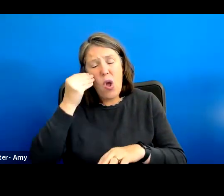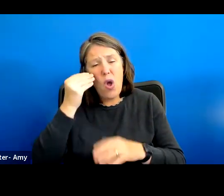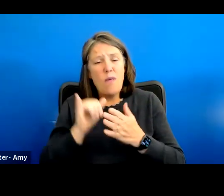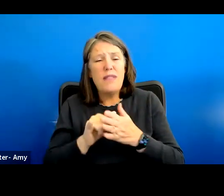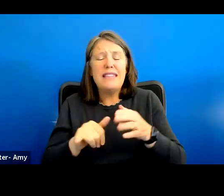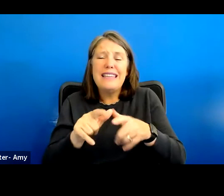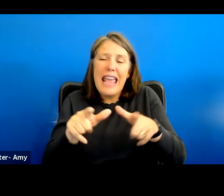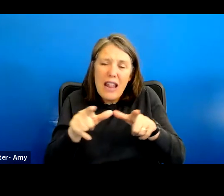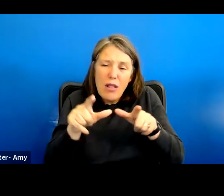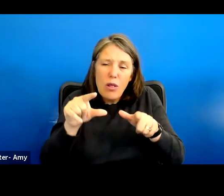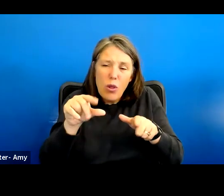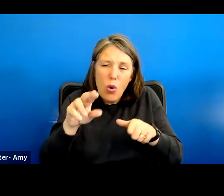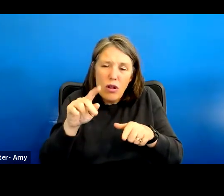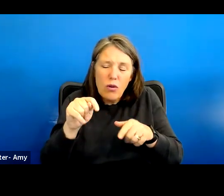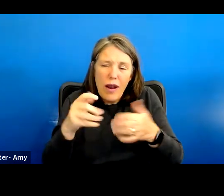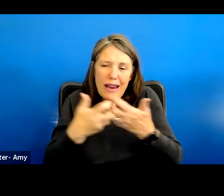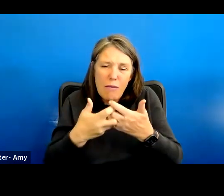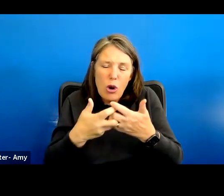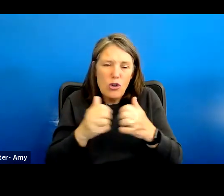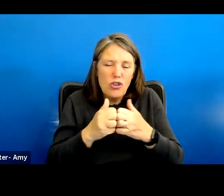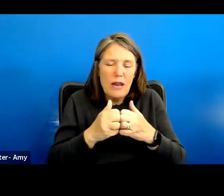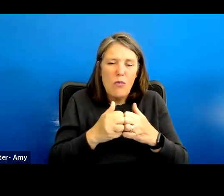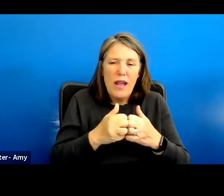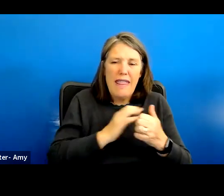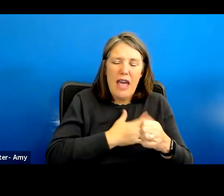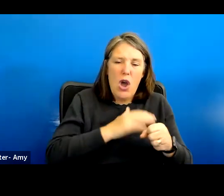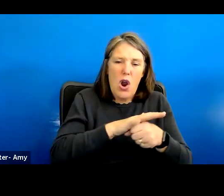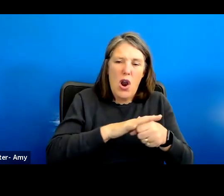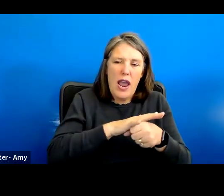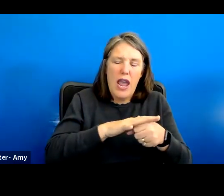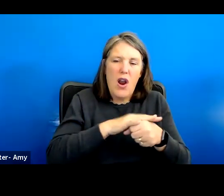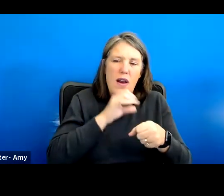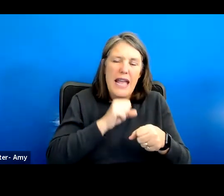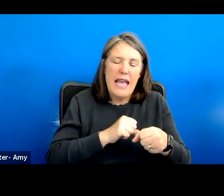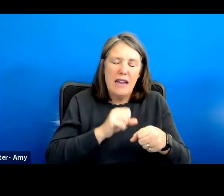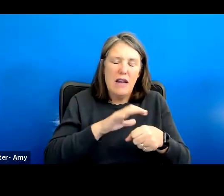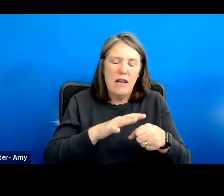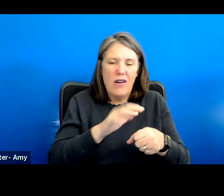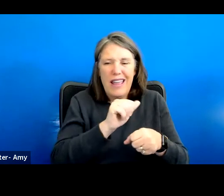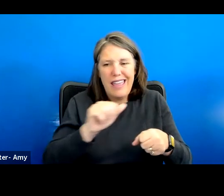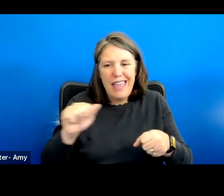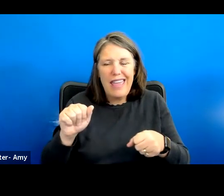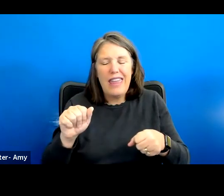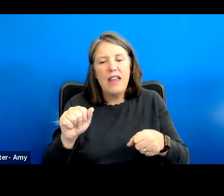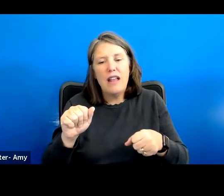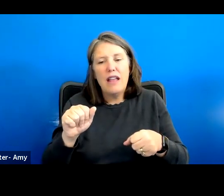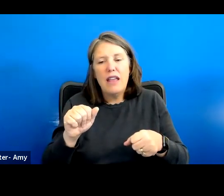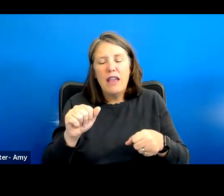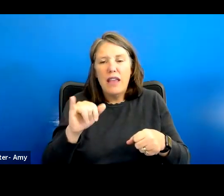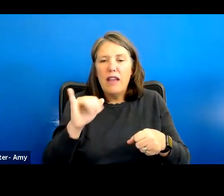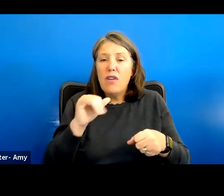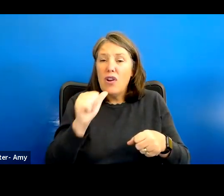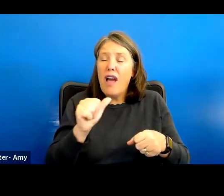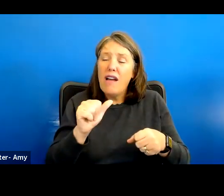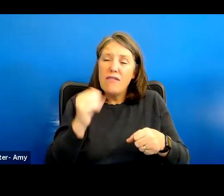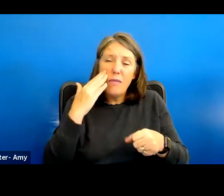grant that we are receiving in partnership with our Area Agency on Aging, or our AAA. If you're not familiar with AAAs, they're kind